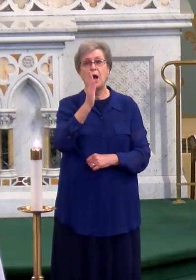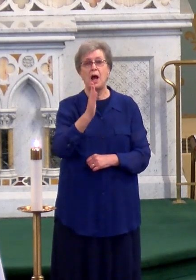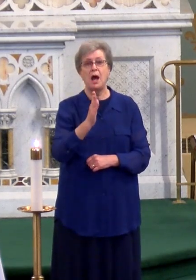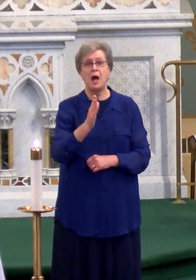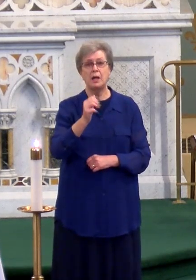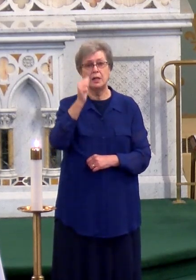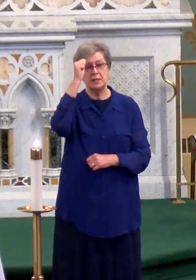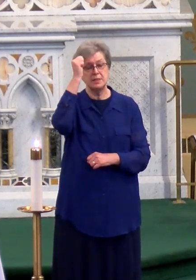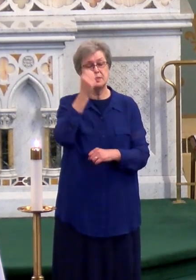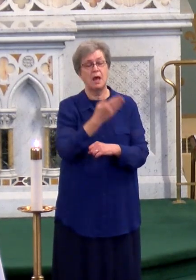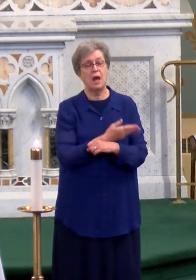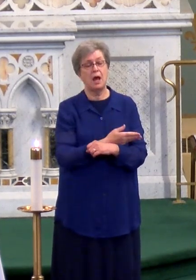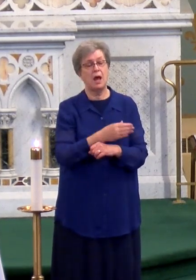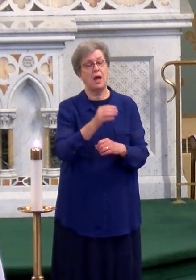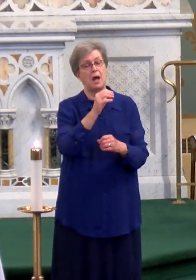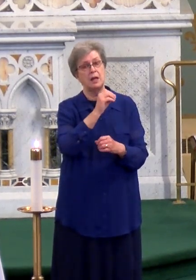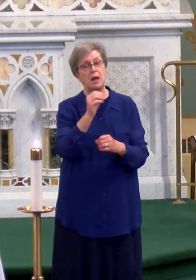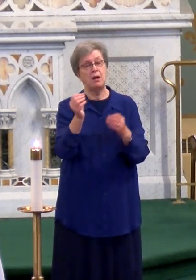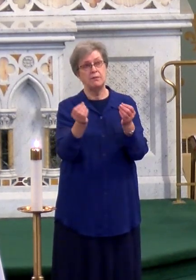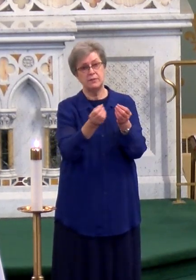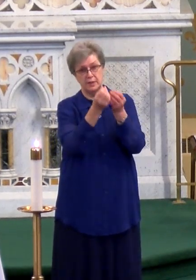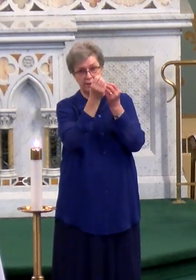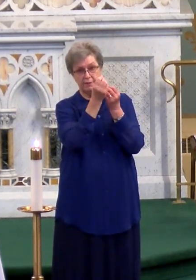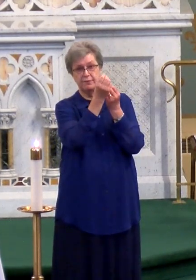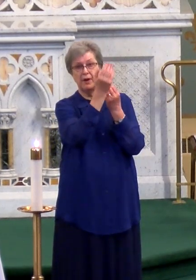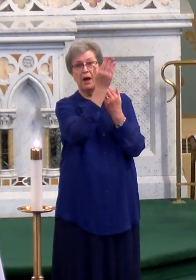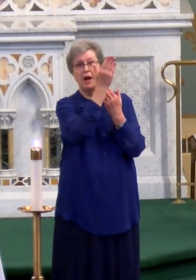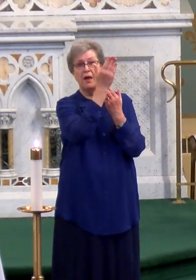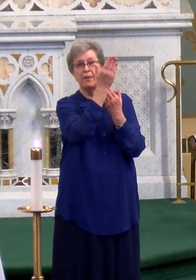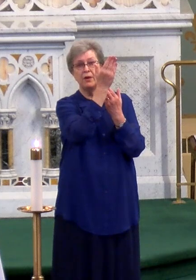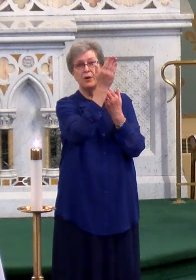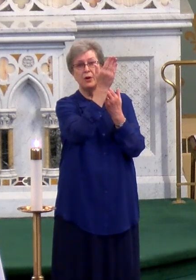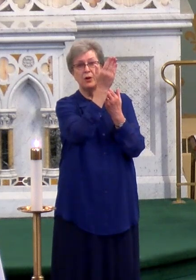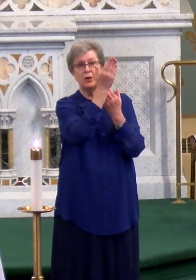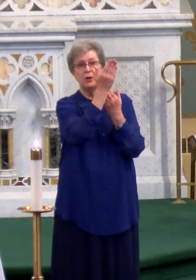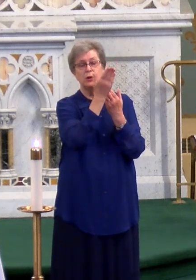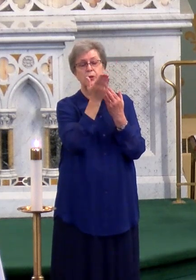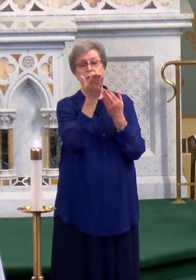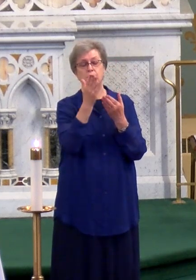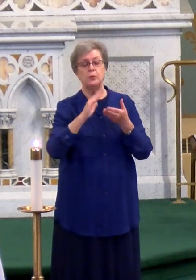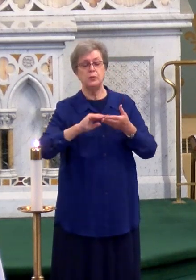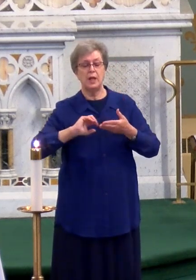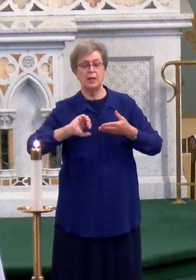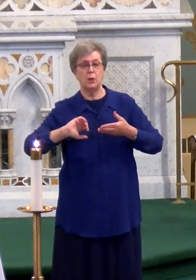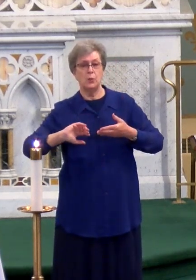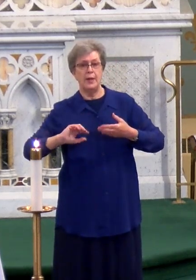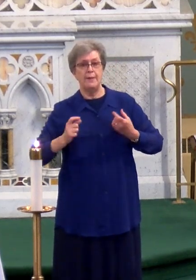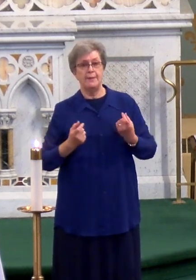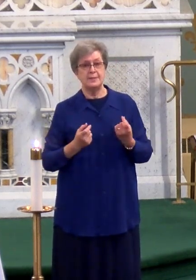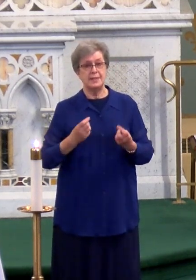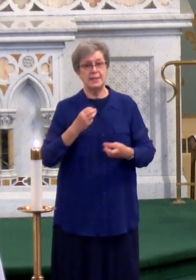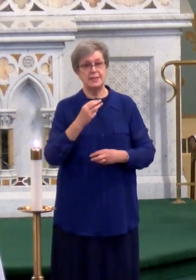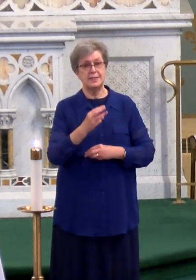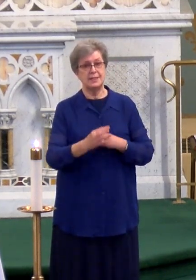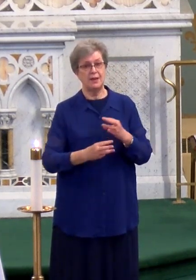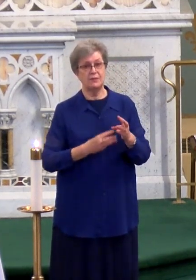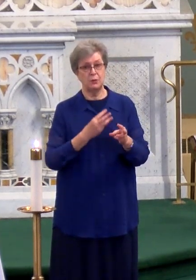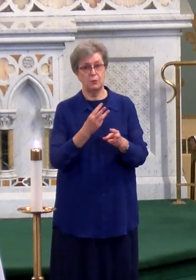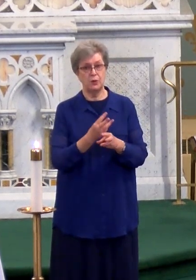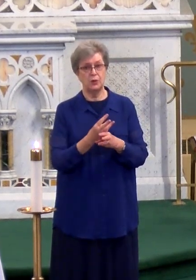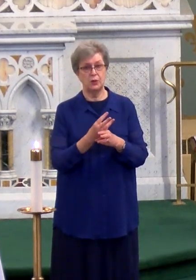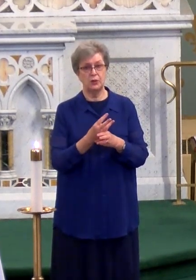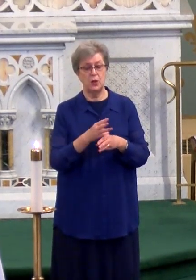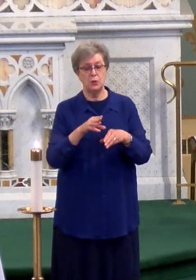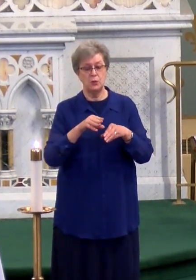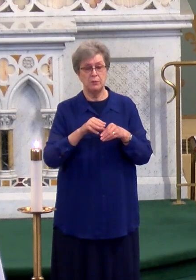of God, Son of the Father, you take away the sins of